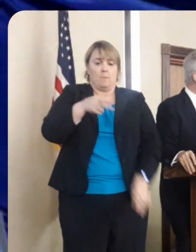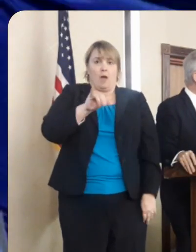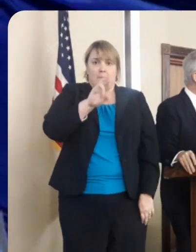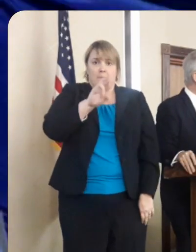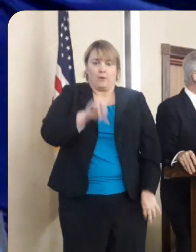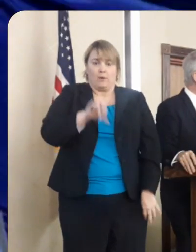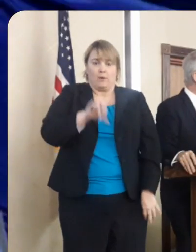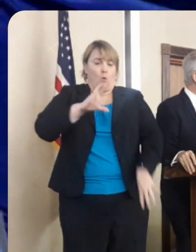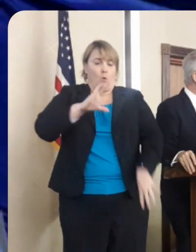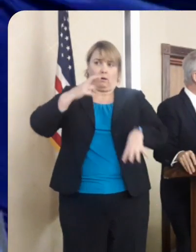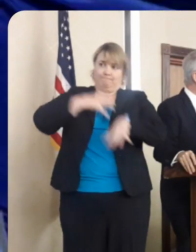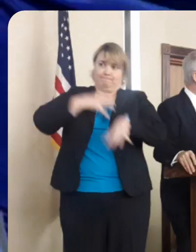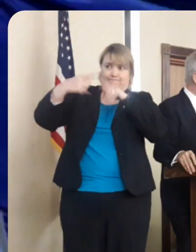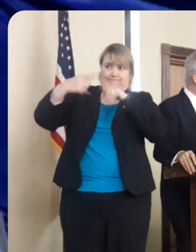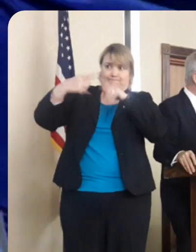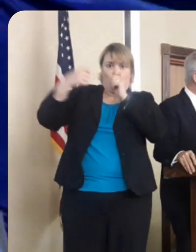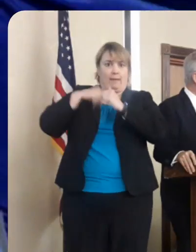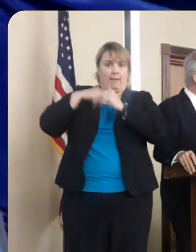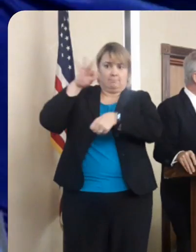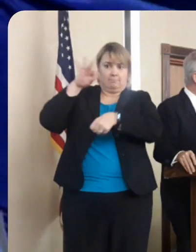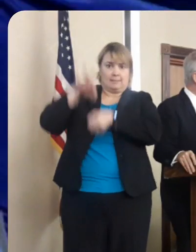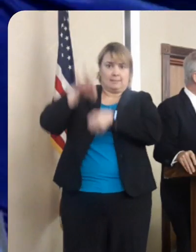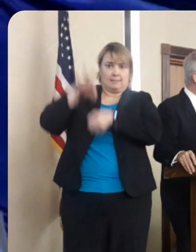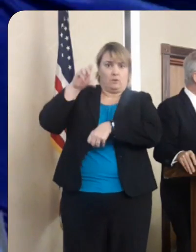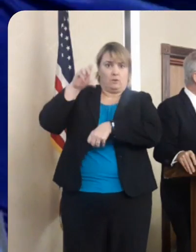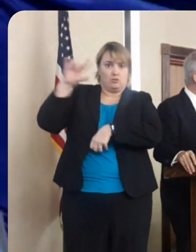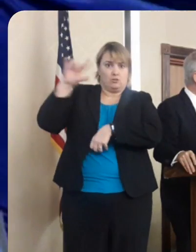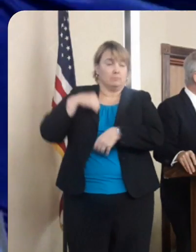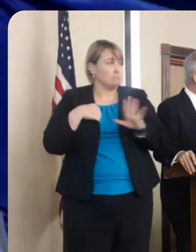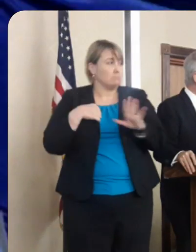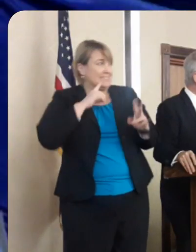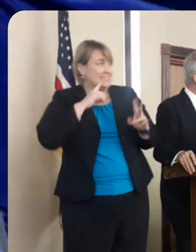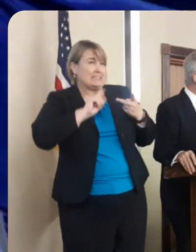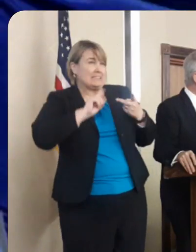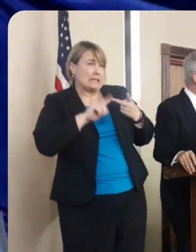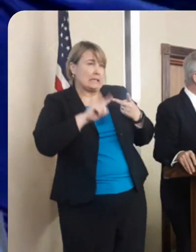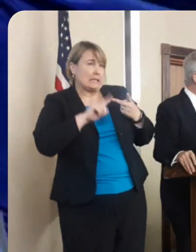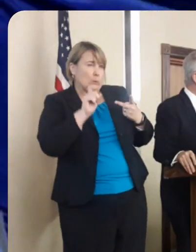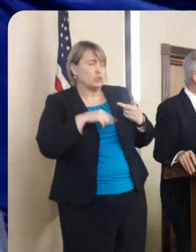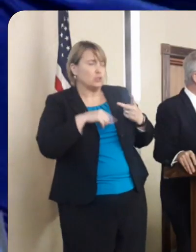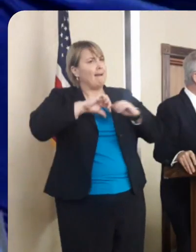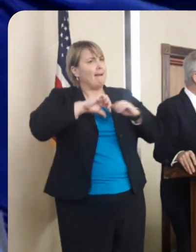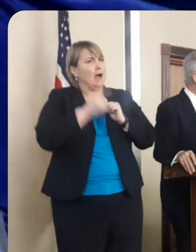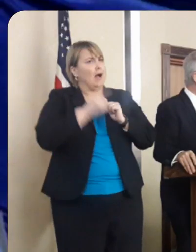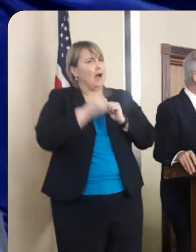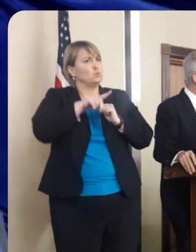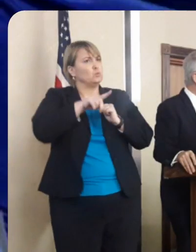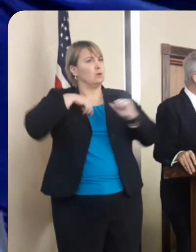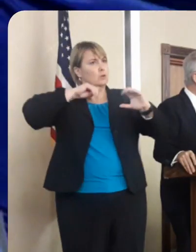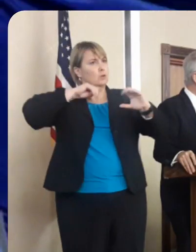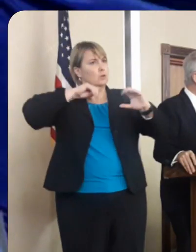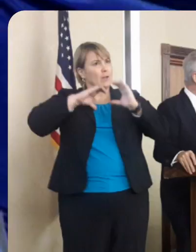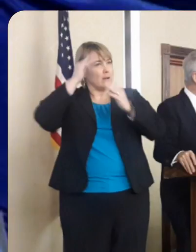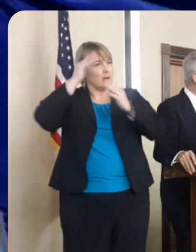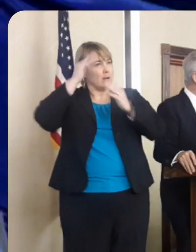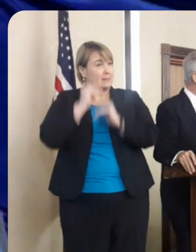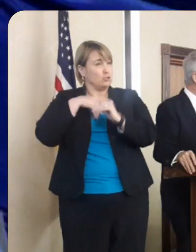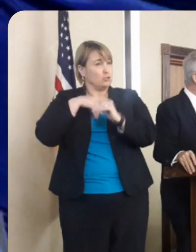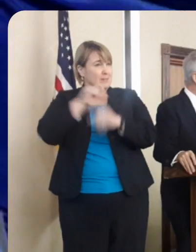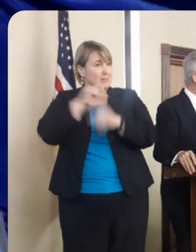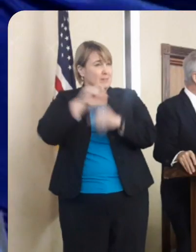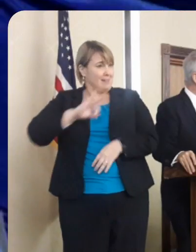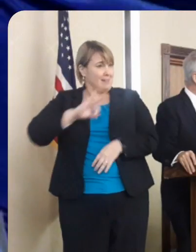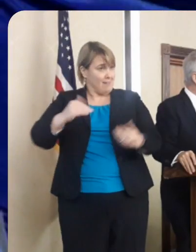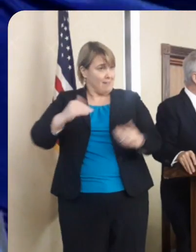Okay, can I have another question? Sure. How are those expectations communicated to the staff? Is there a written policy?